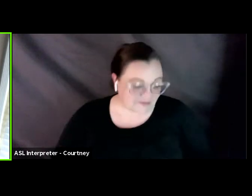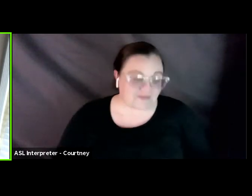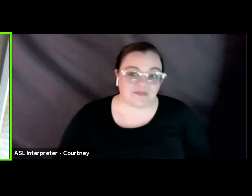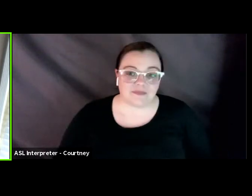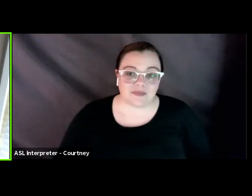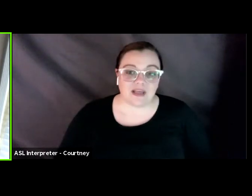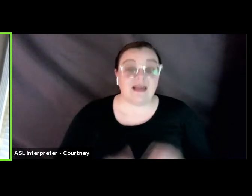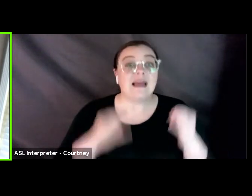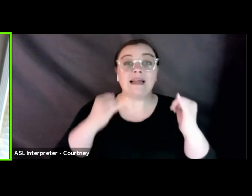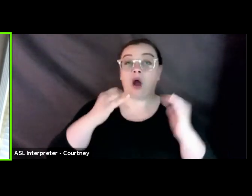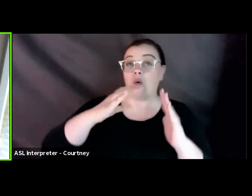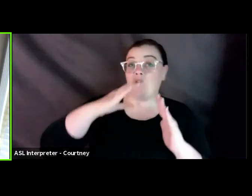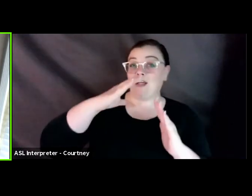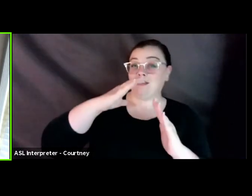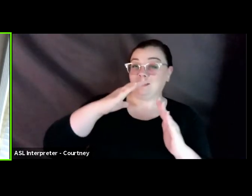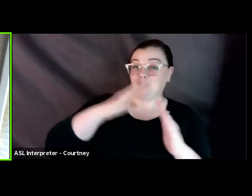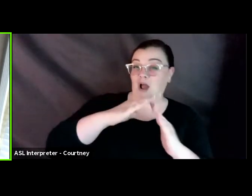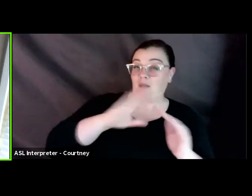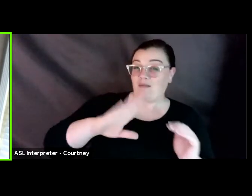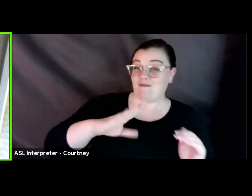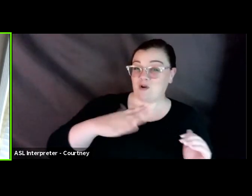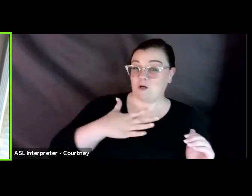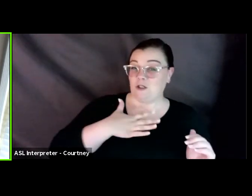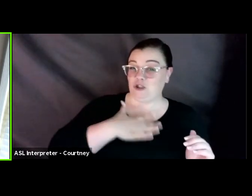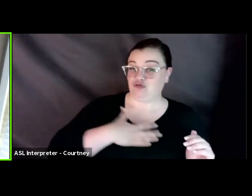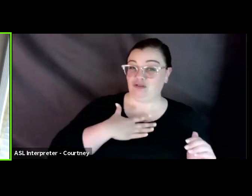Now at the top of your chest voice,